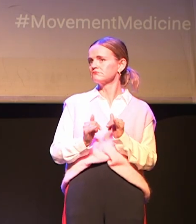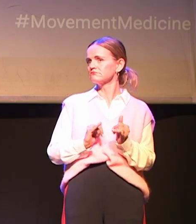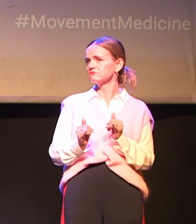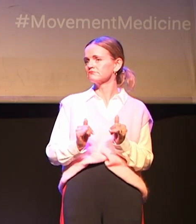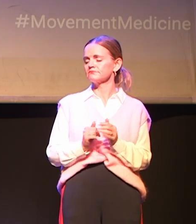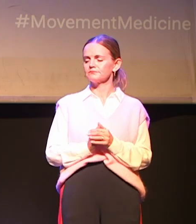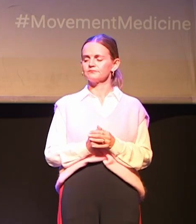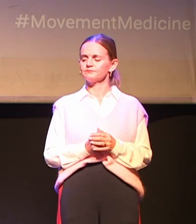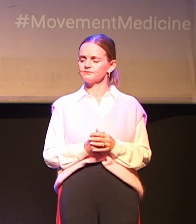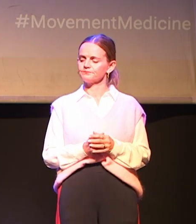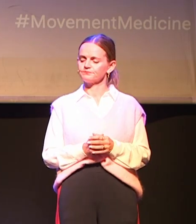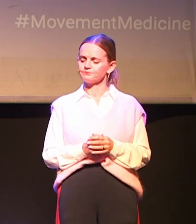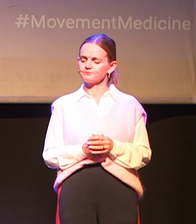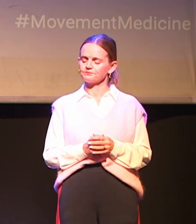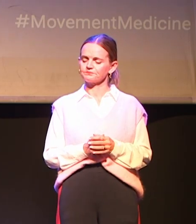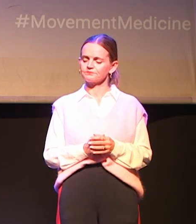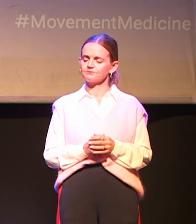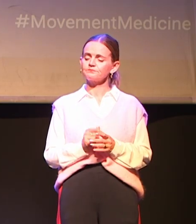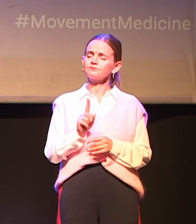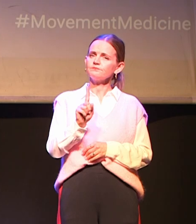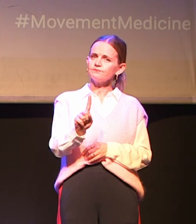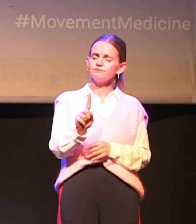But I'm also